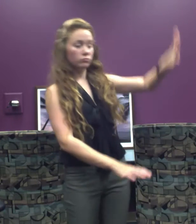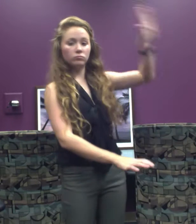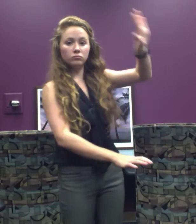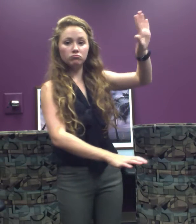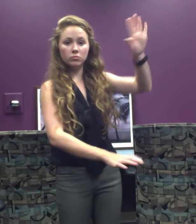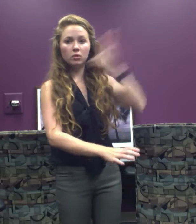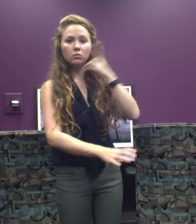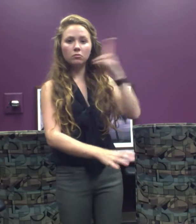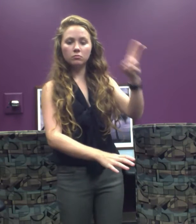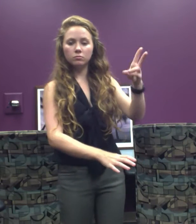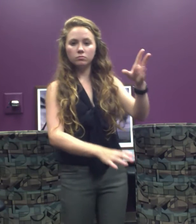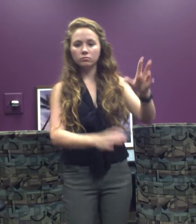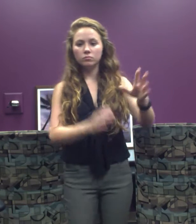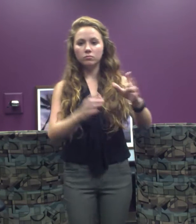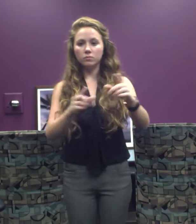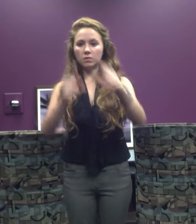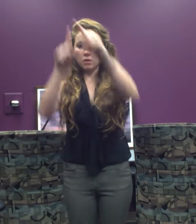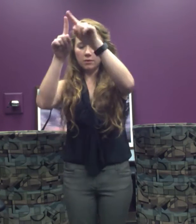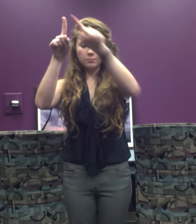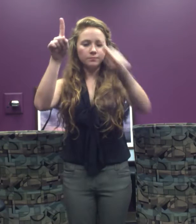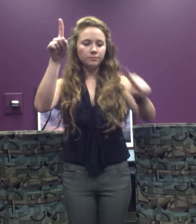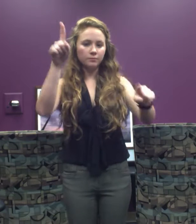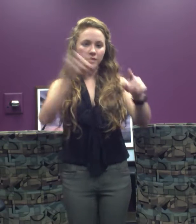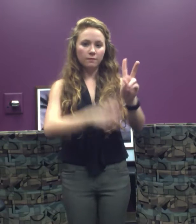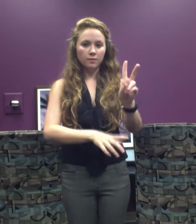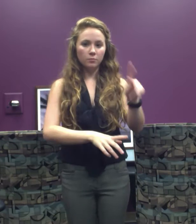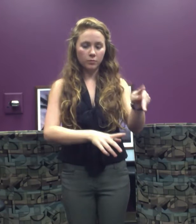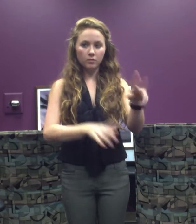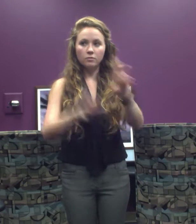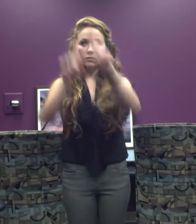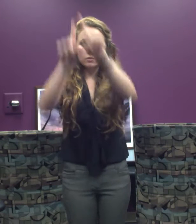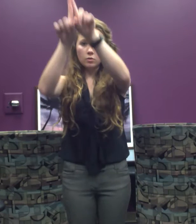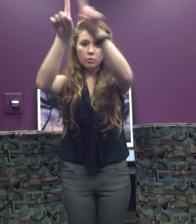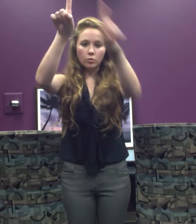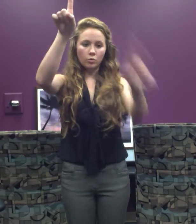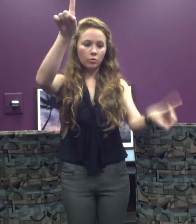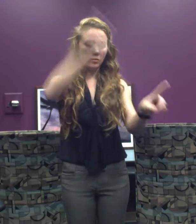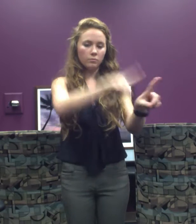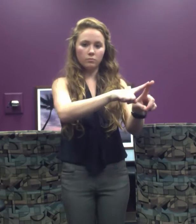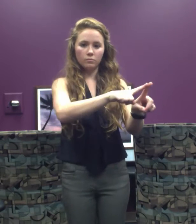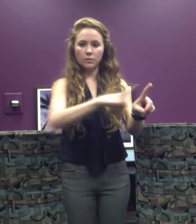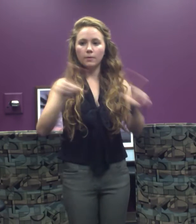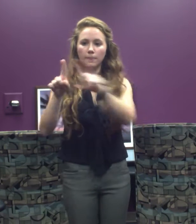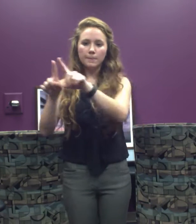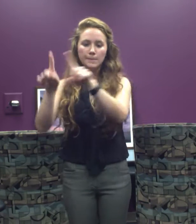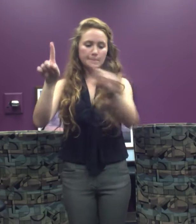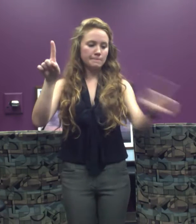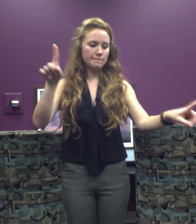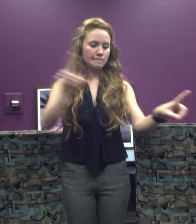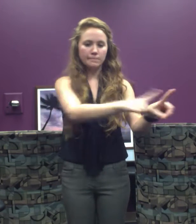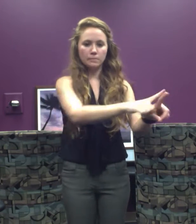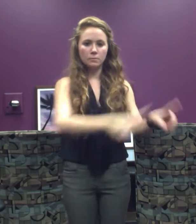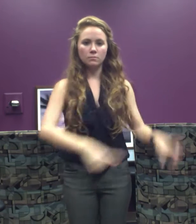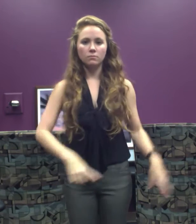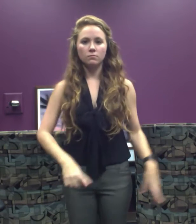I do this 4 times? Because it go like to the back, gets you. Yeah, good. We're